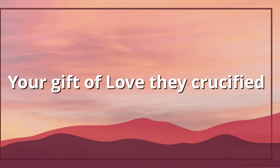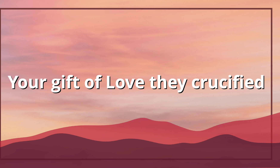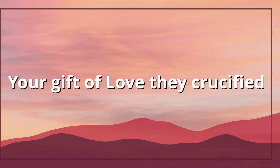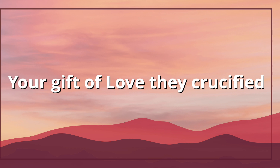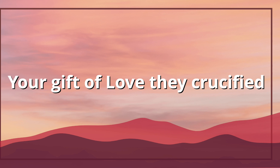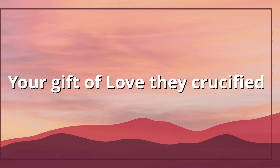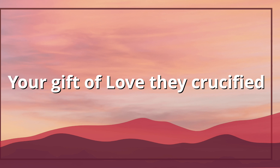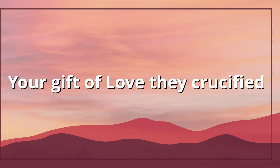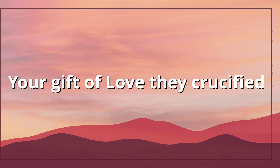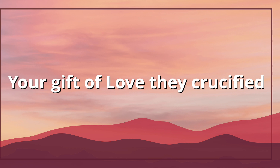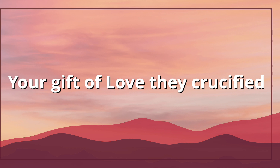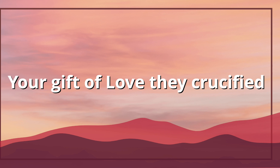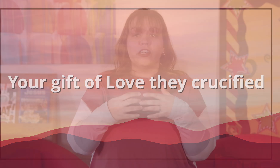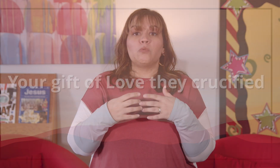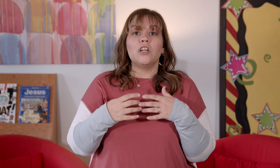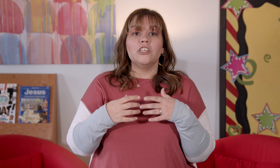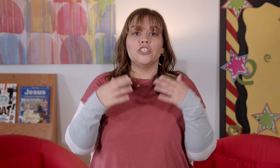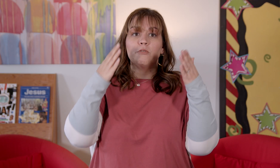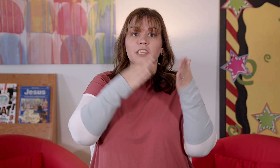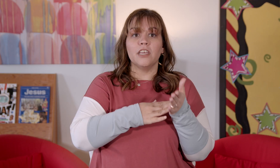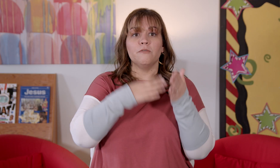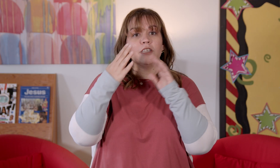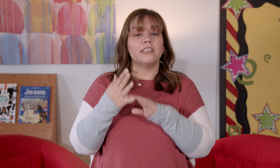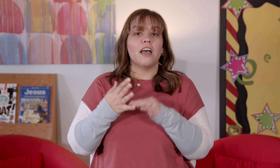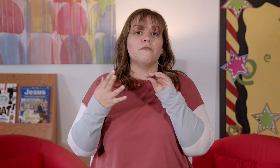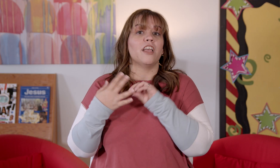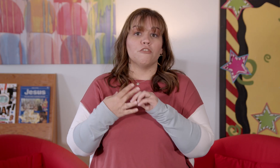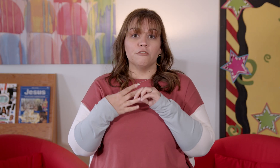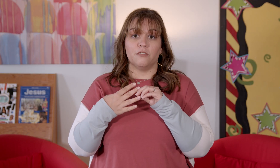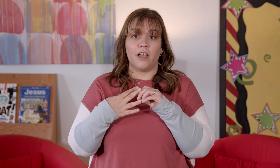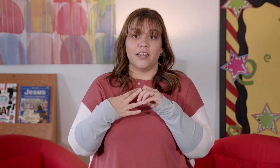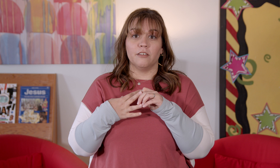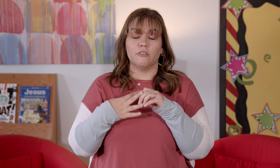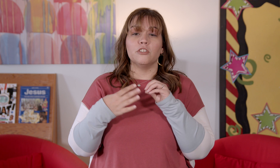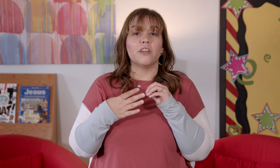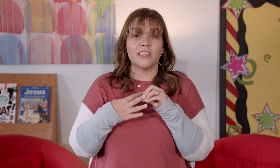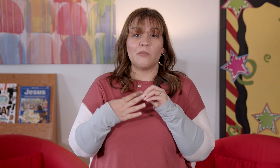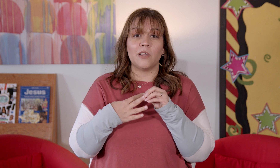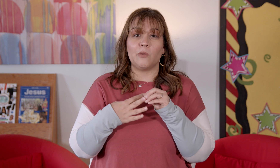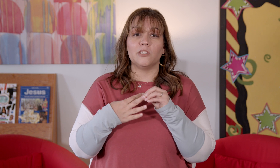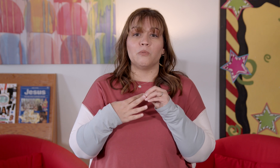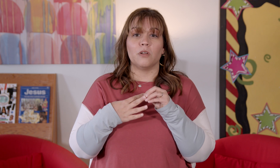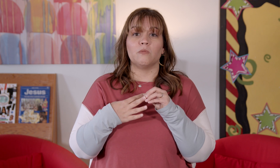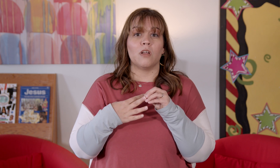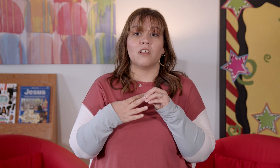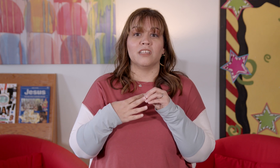they crucified." So we're going to show gift, love, and crucified. Crucified's gonna be our most important one on this